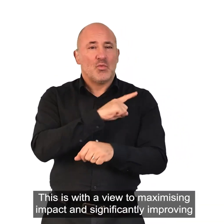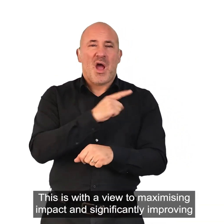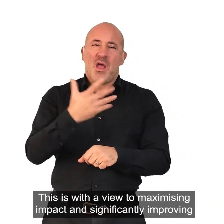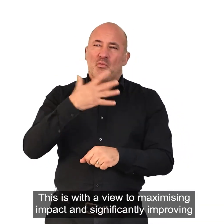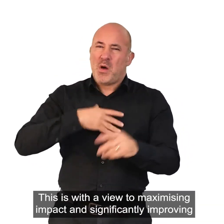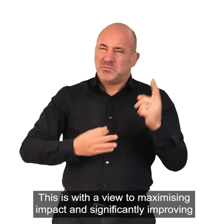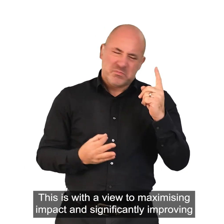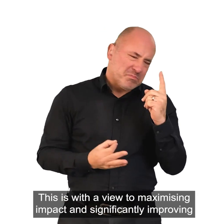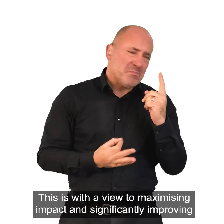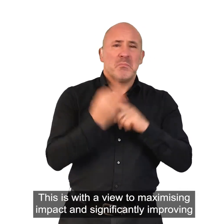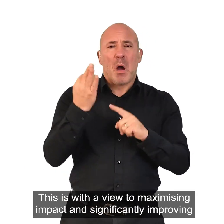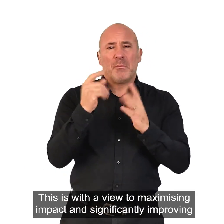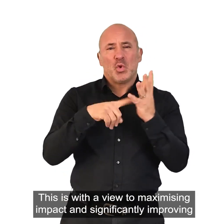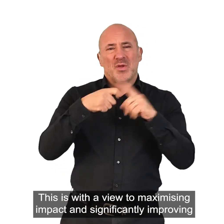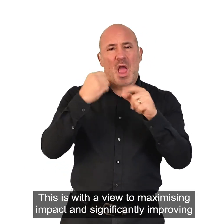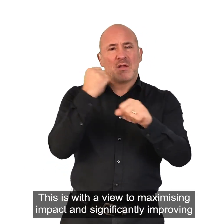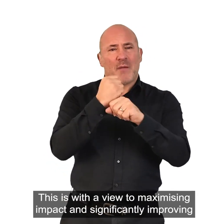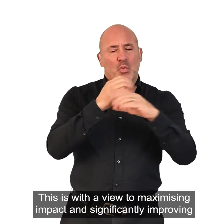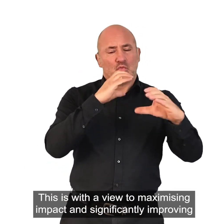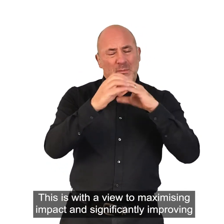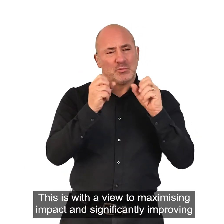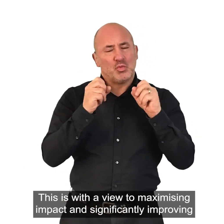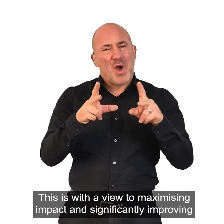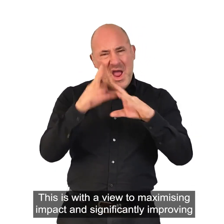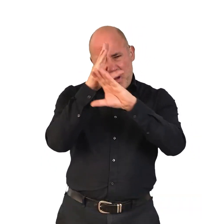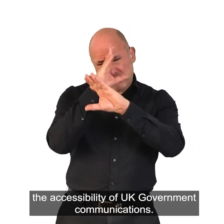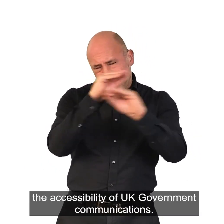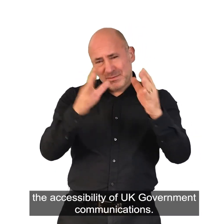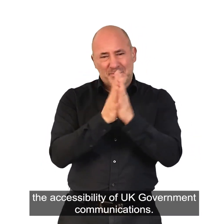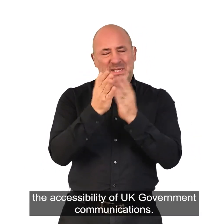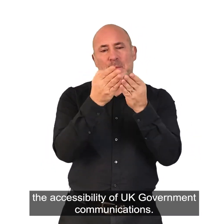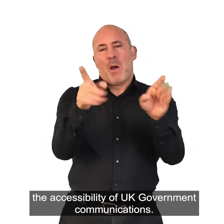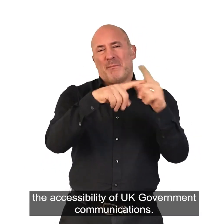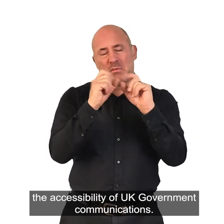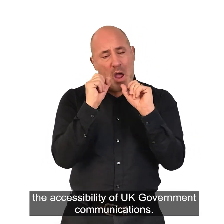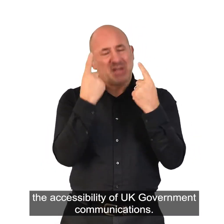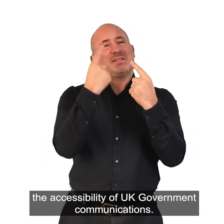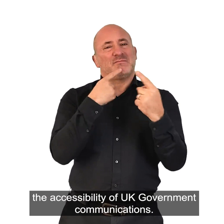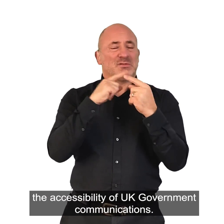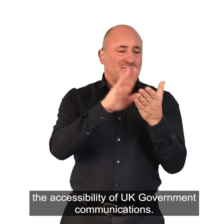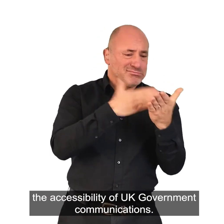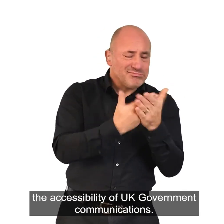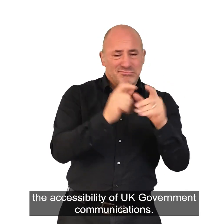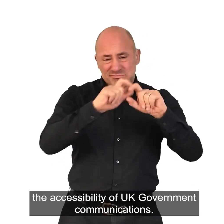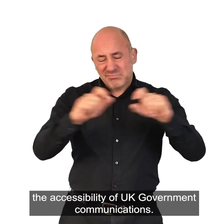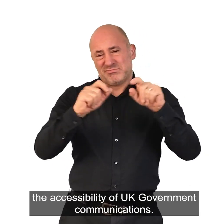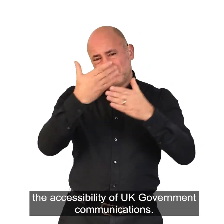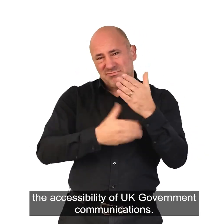This is with a view to maximising impact and significantly improving the accessibility of UK government communications.